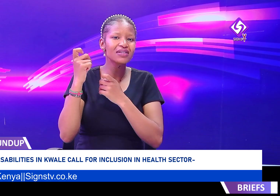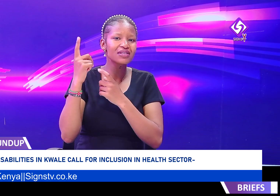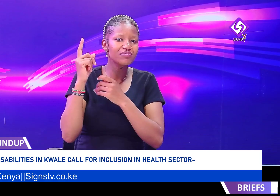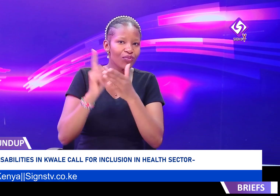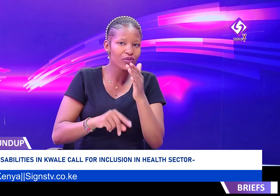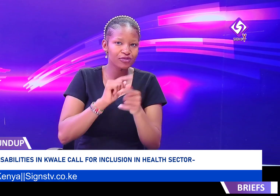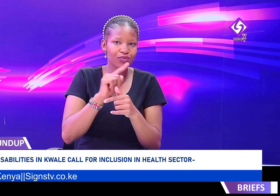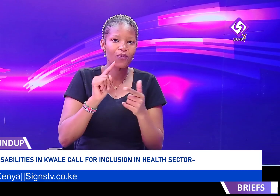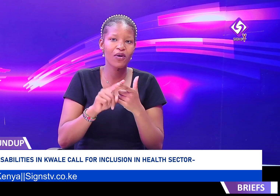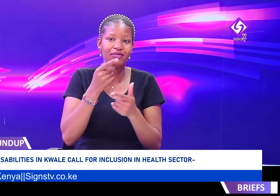and discrimination,